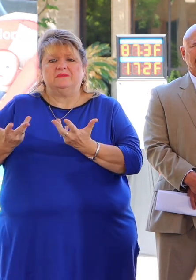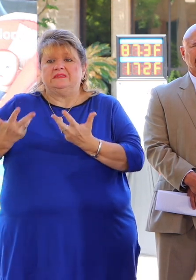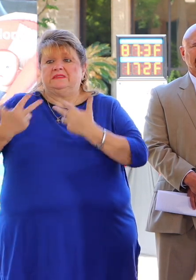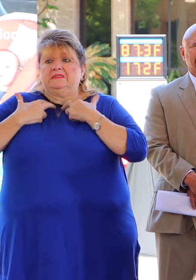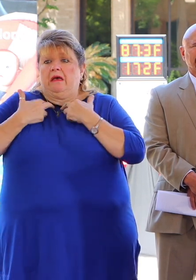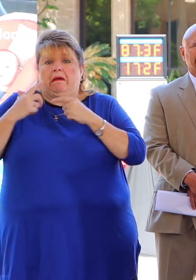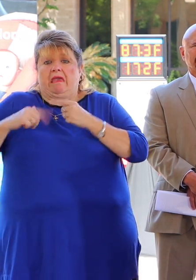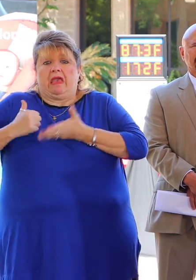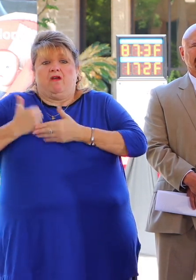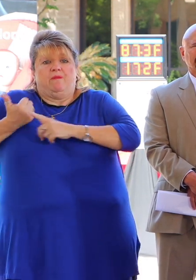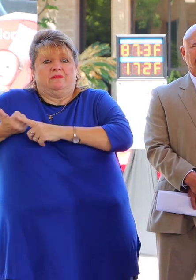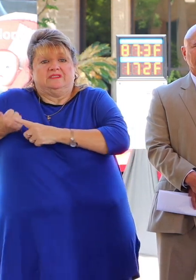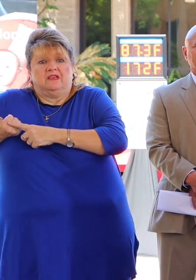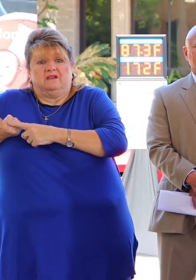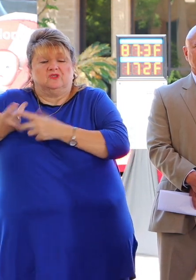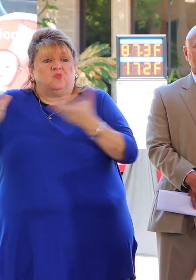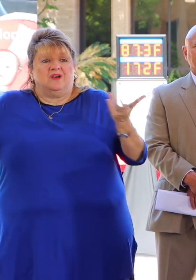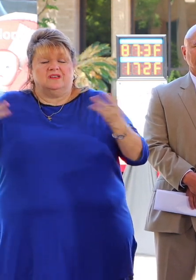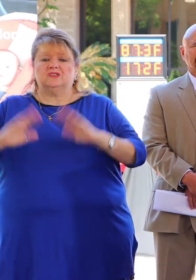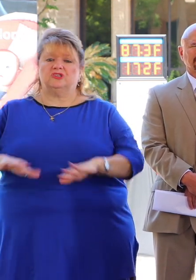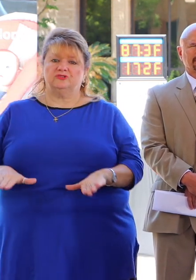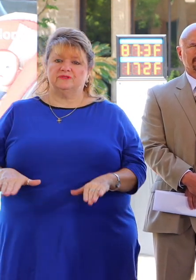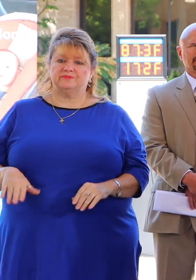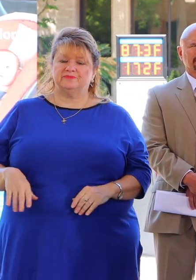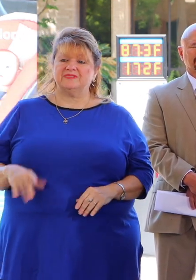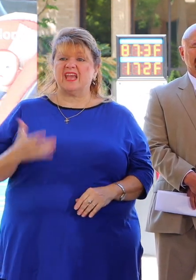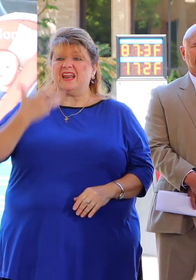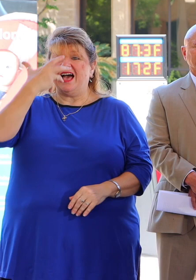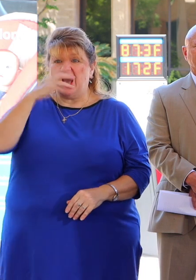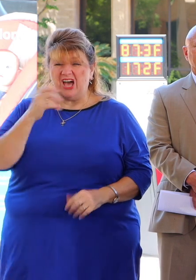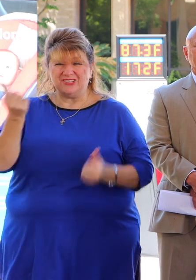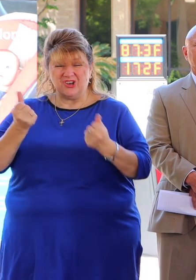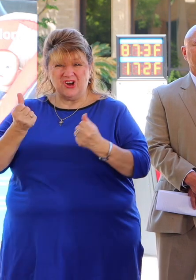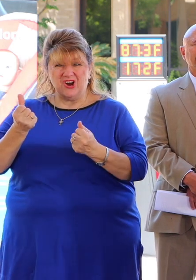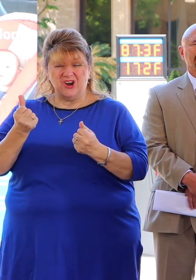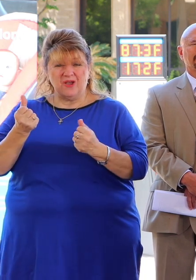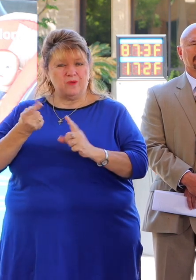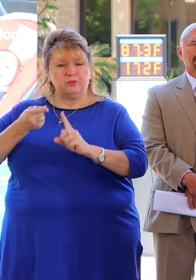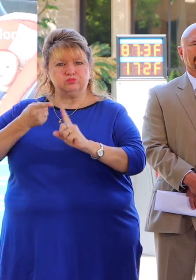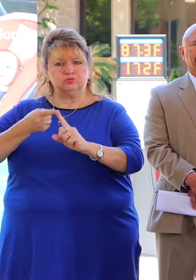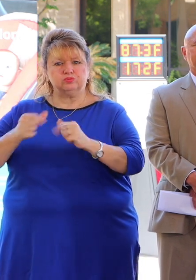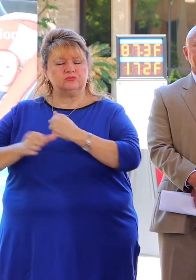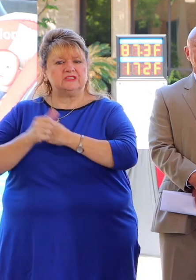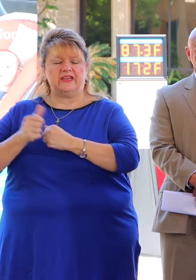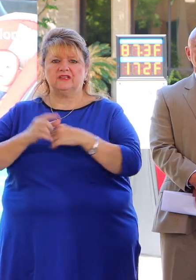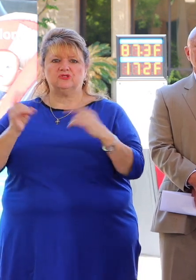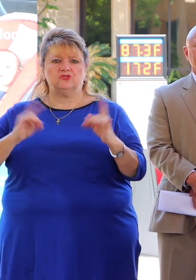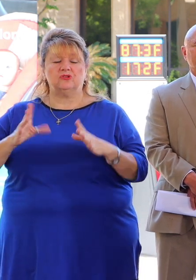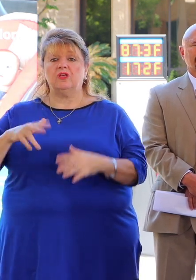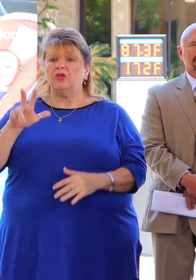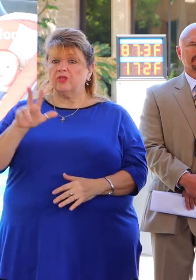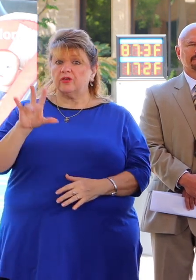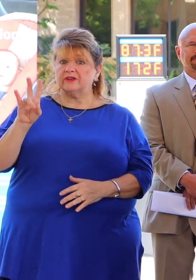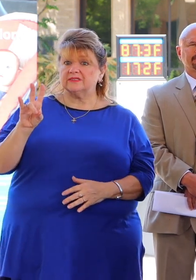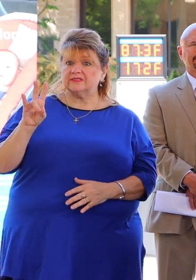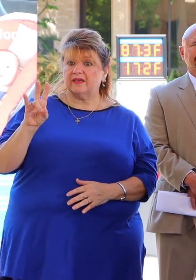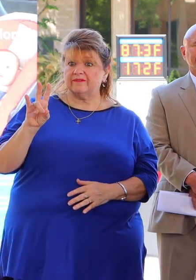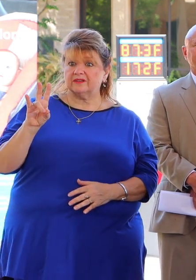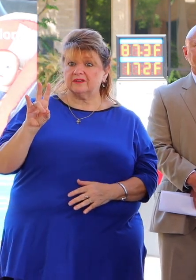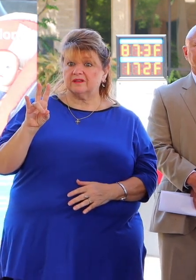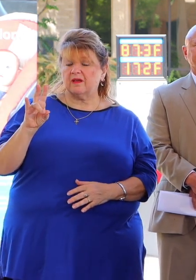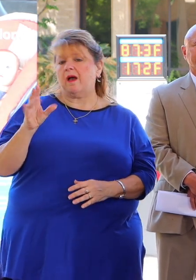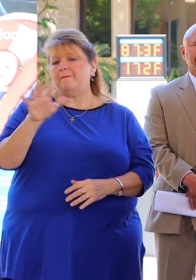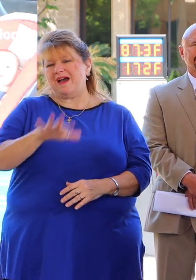reminding everyone of the dangers a hot vehicle poses to children. An average of 37 children die from heat stroke